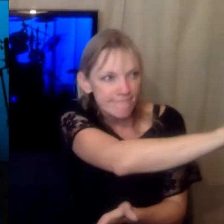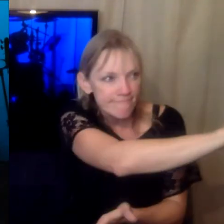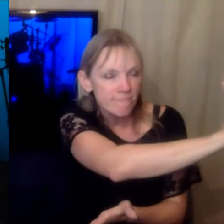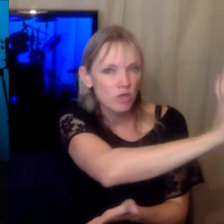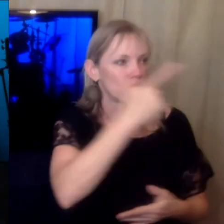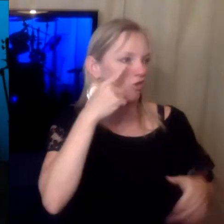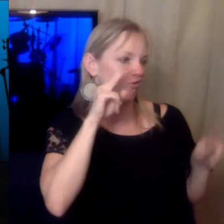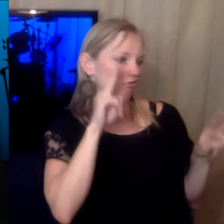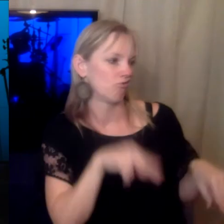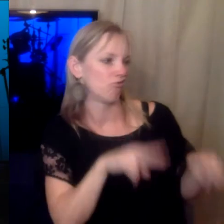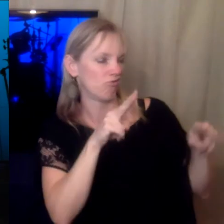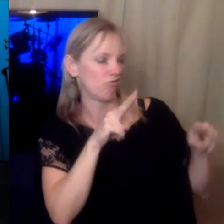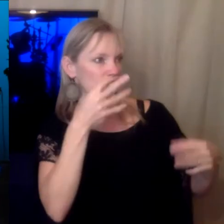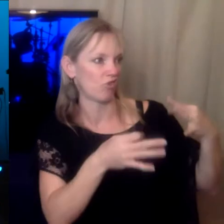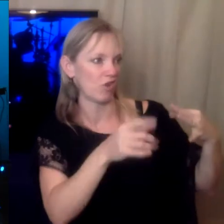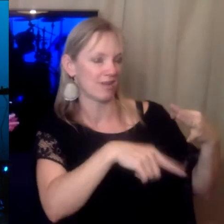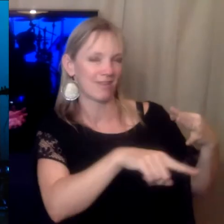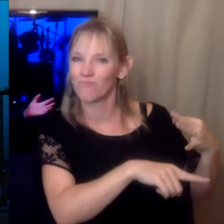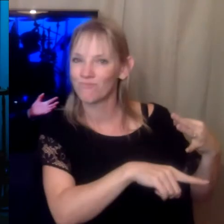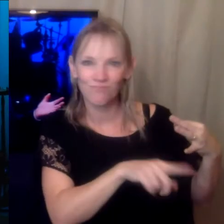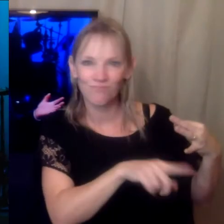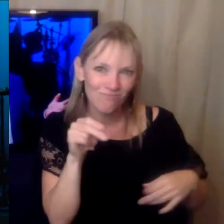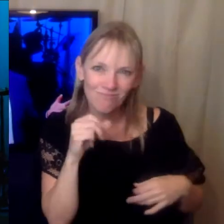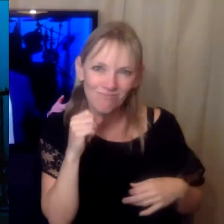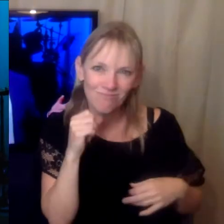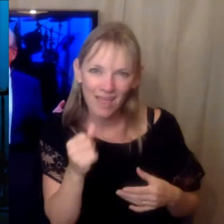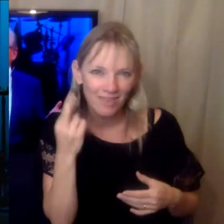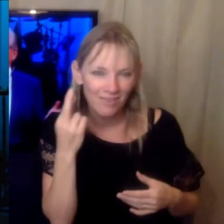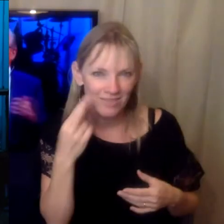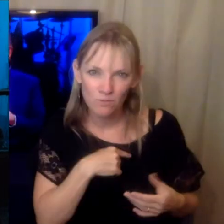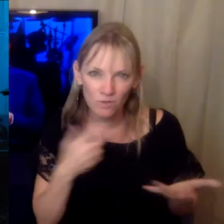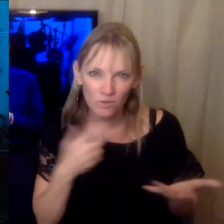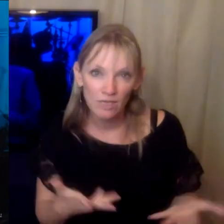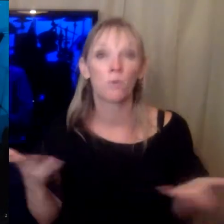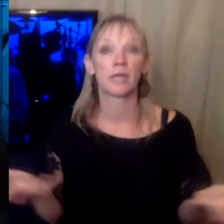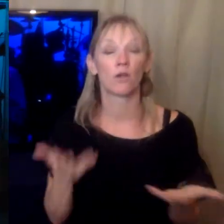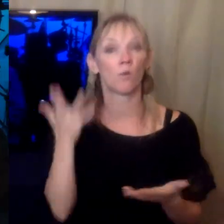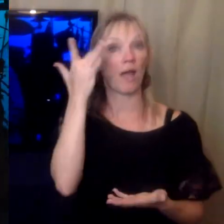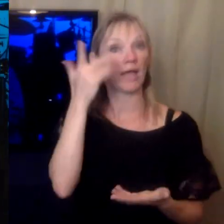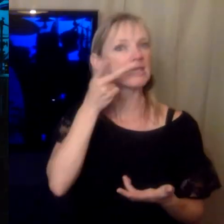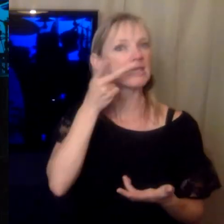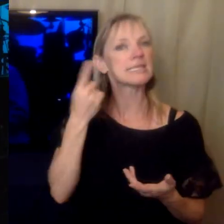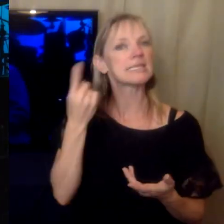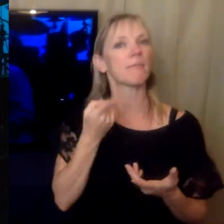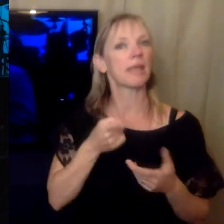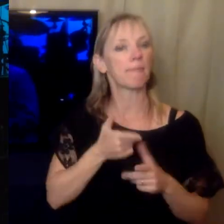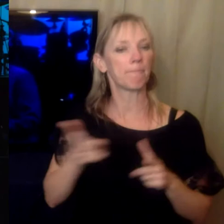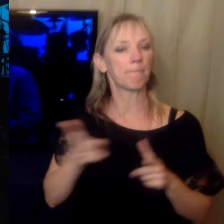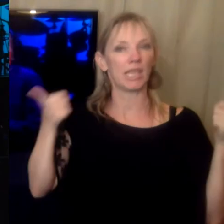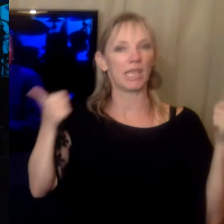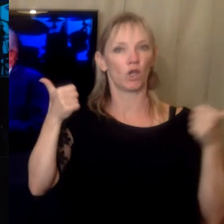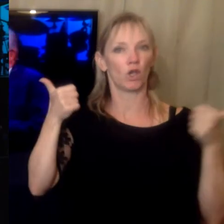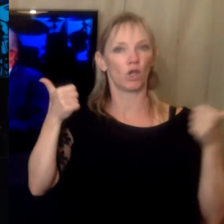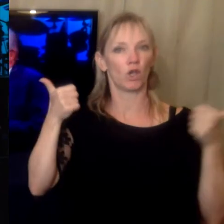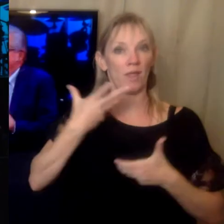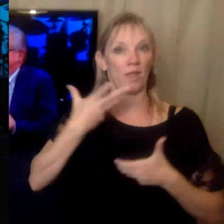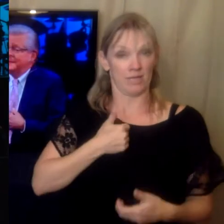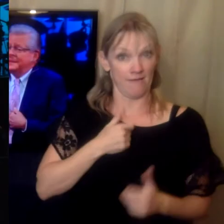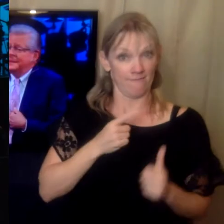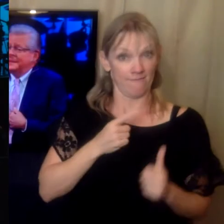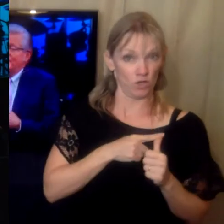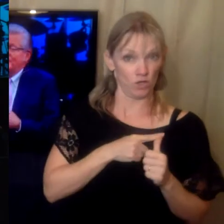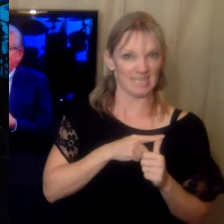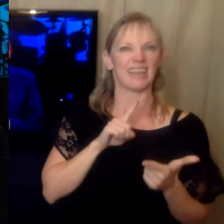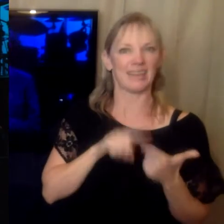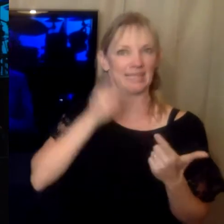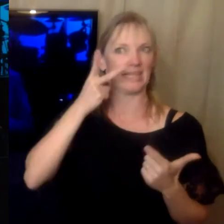them. We're here to see something bigger in ourselves first so that we can then see it in another. And